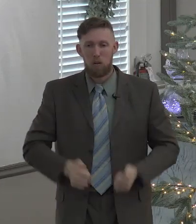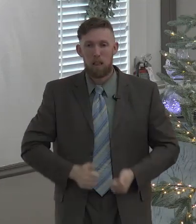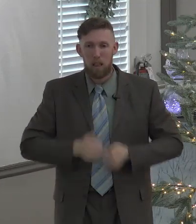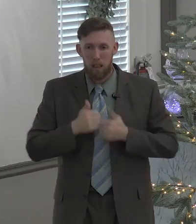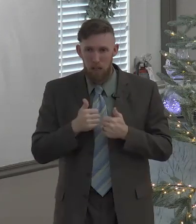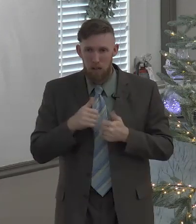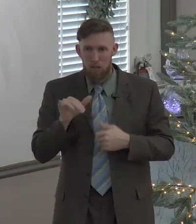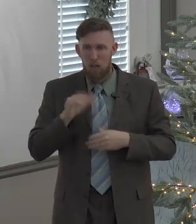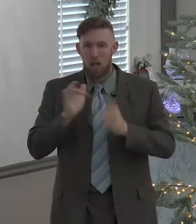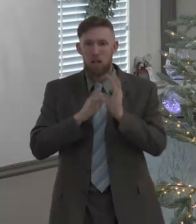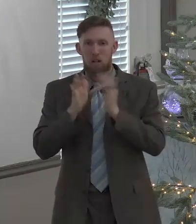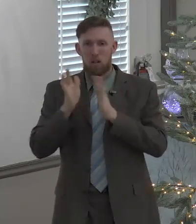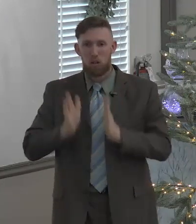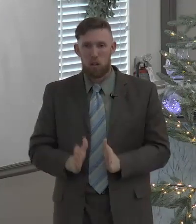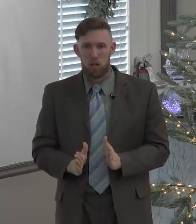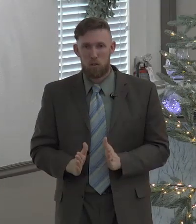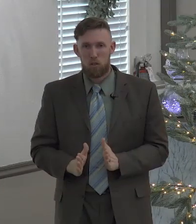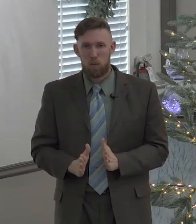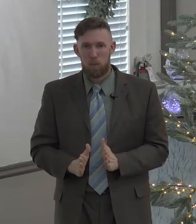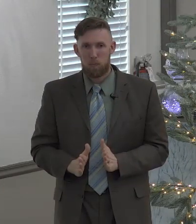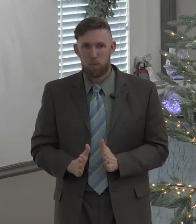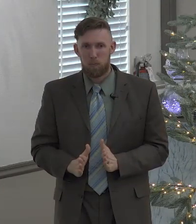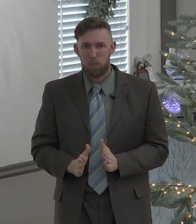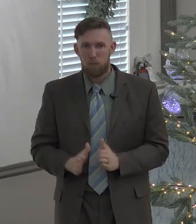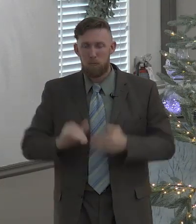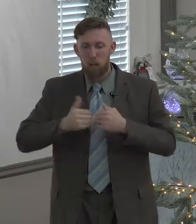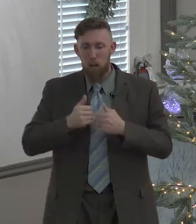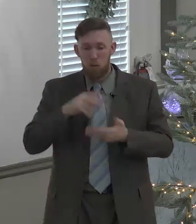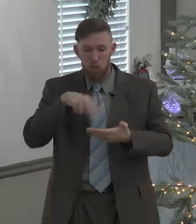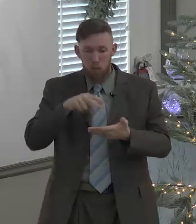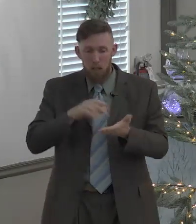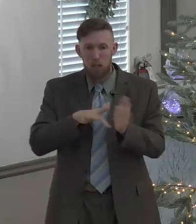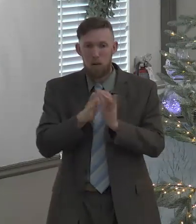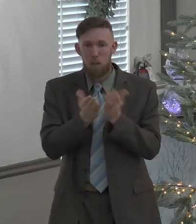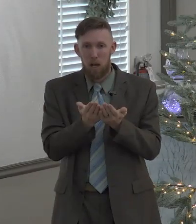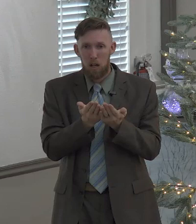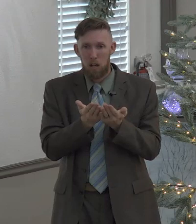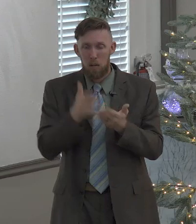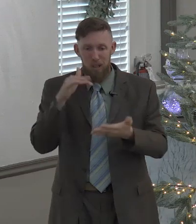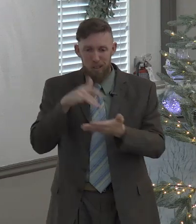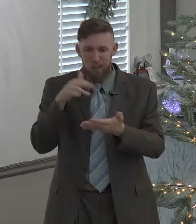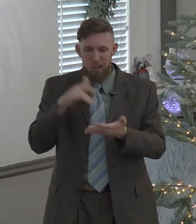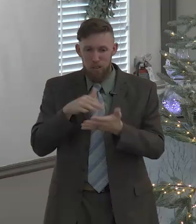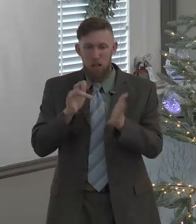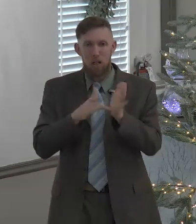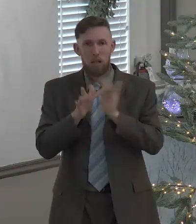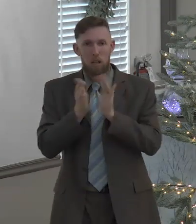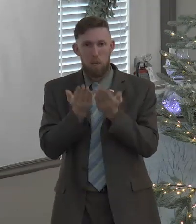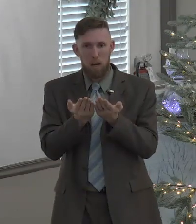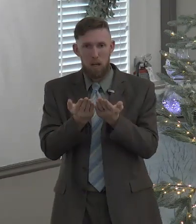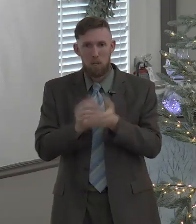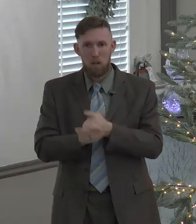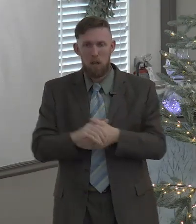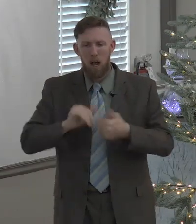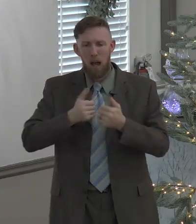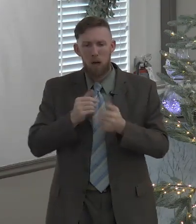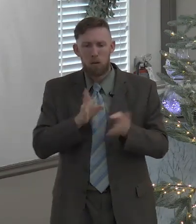us how to live as a Christian, how to read the Bible and study the